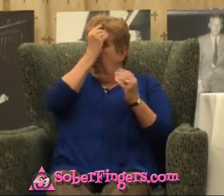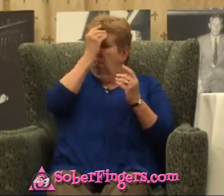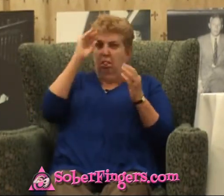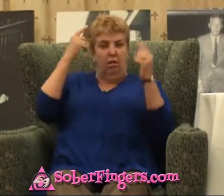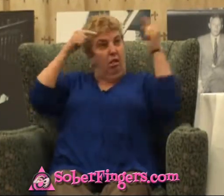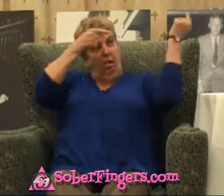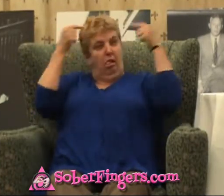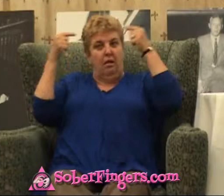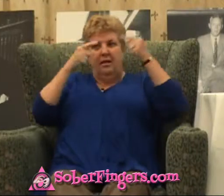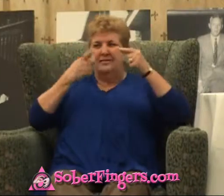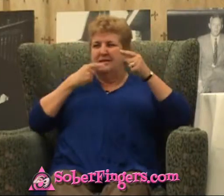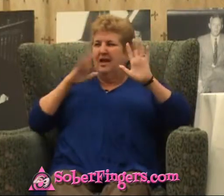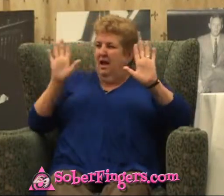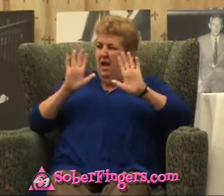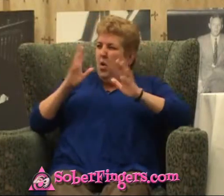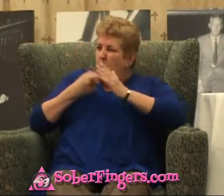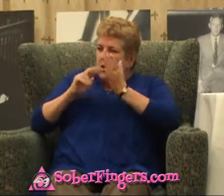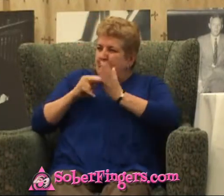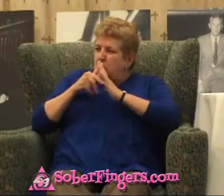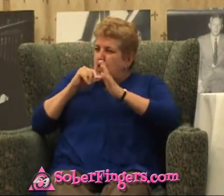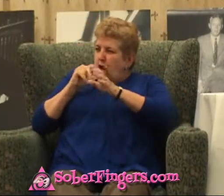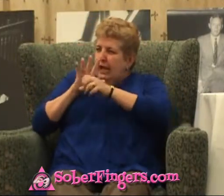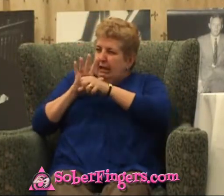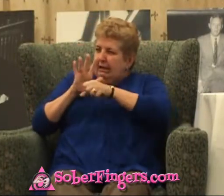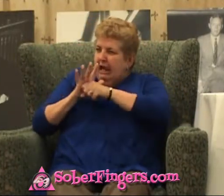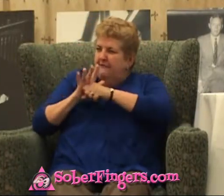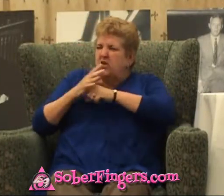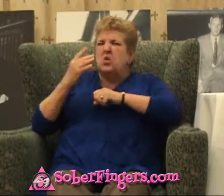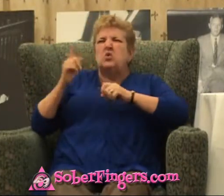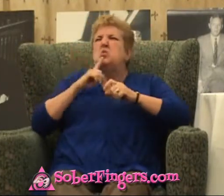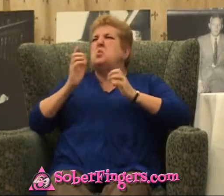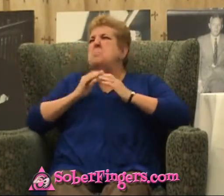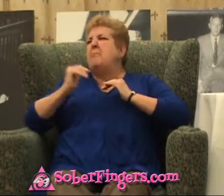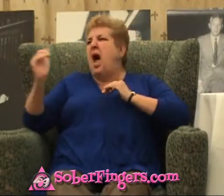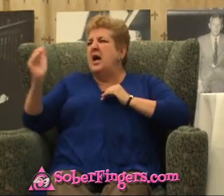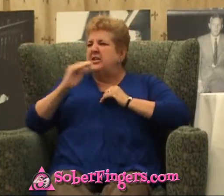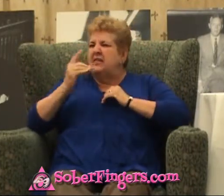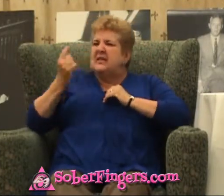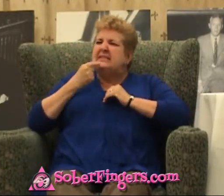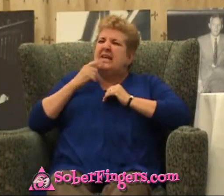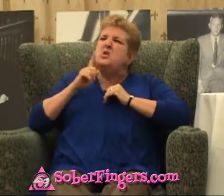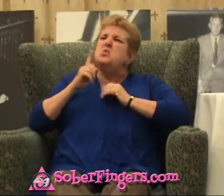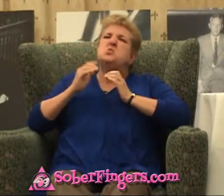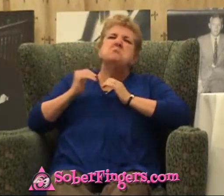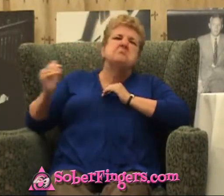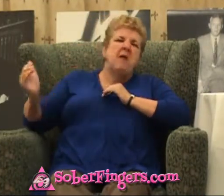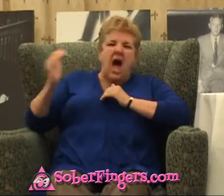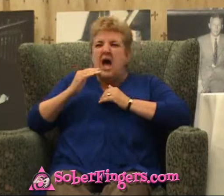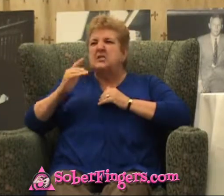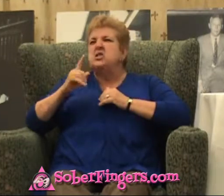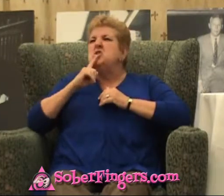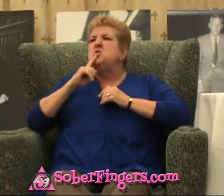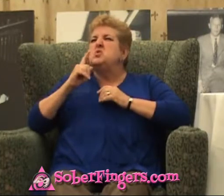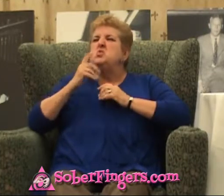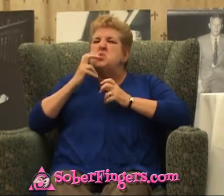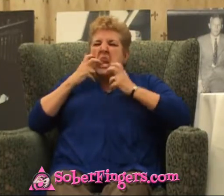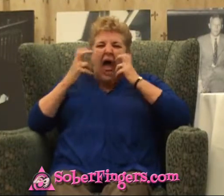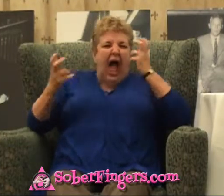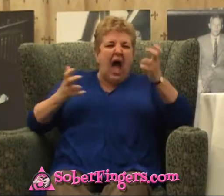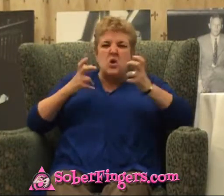too much. They're always telling you you're too much. They're telling you you're too loud, you're too rowdy, you're too desperate, you're too needy, you're too